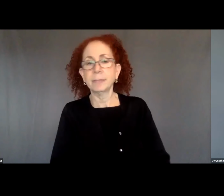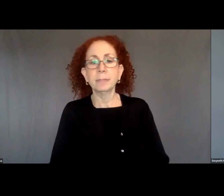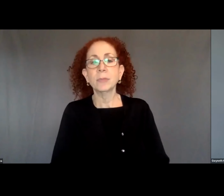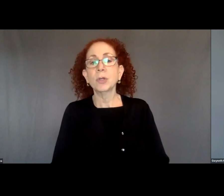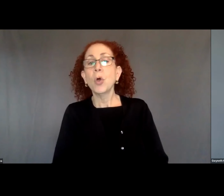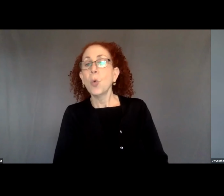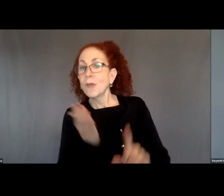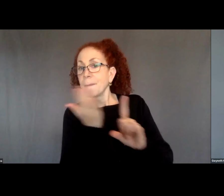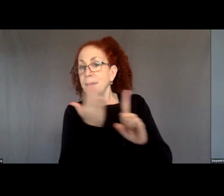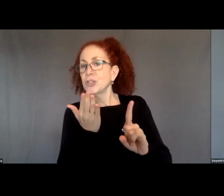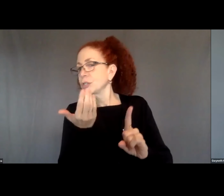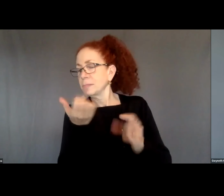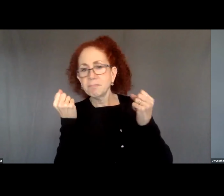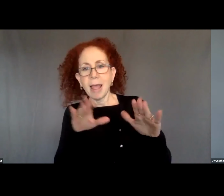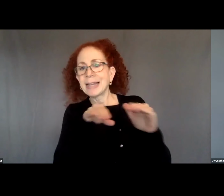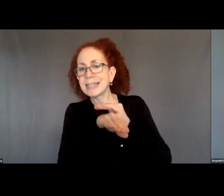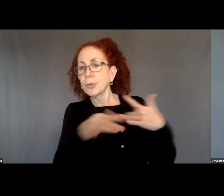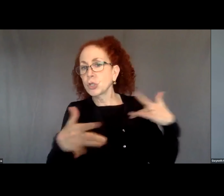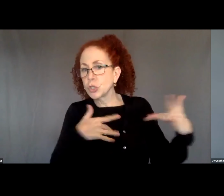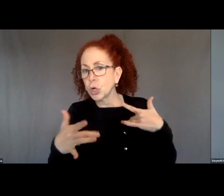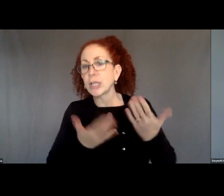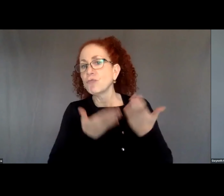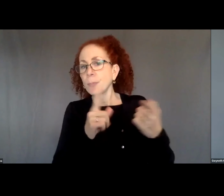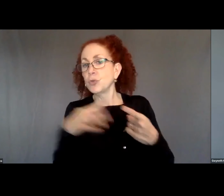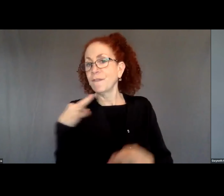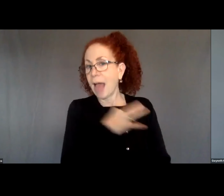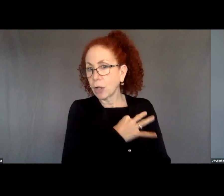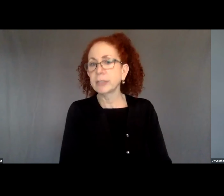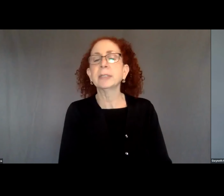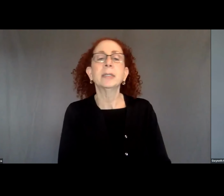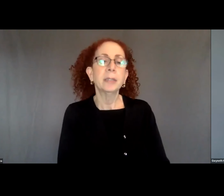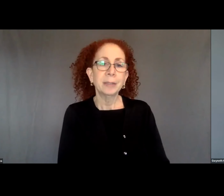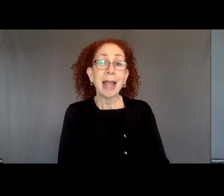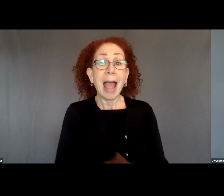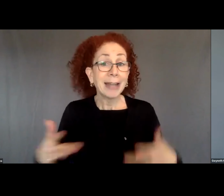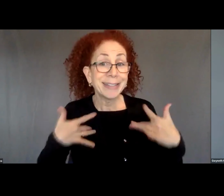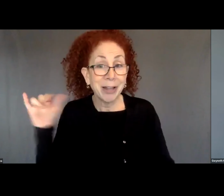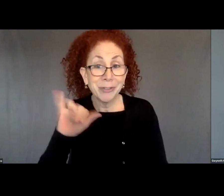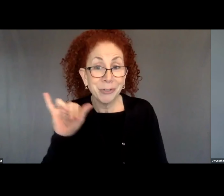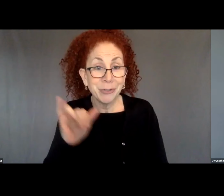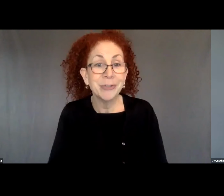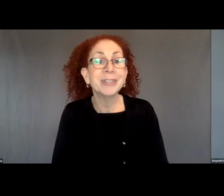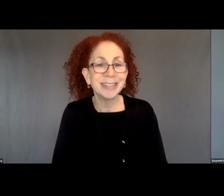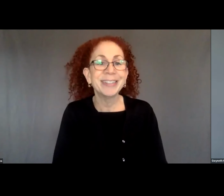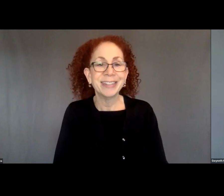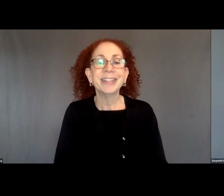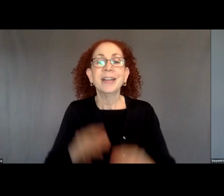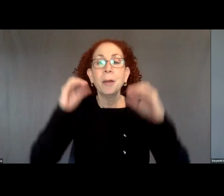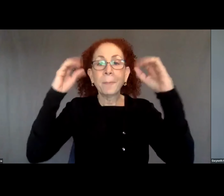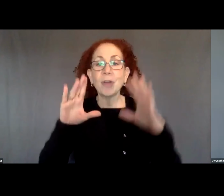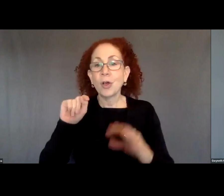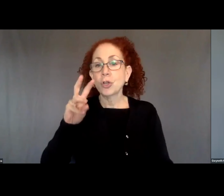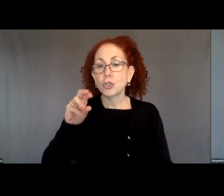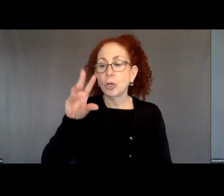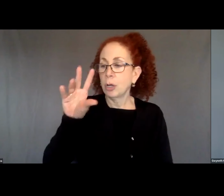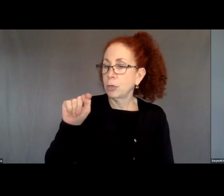accessibility concerns and recommendations to our faculty. And excitedly, we have gotten to know Professor Tawney and Professor